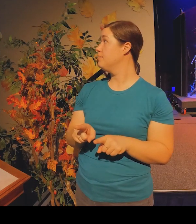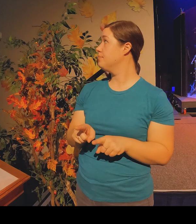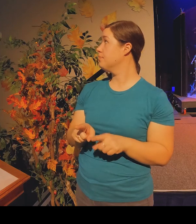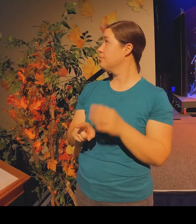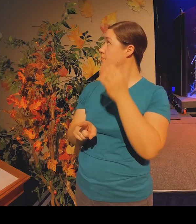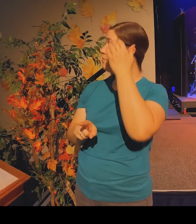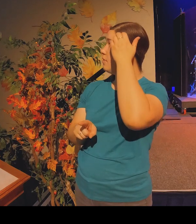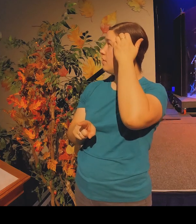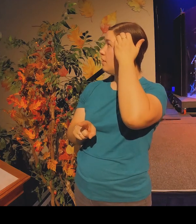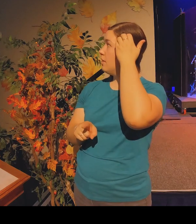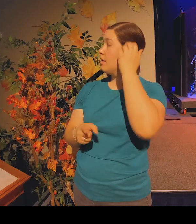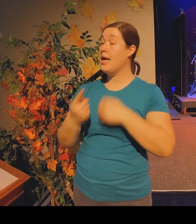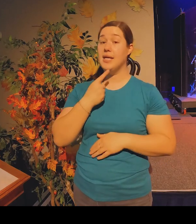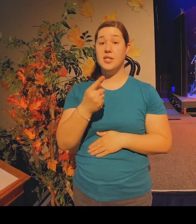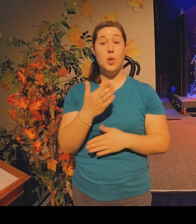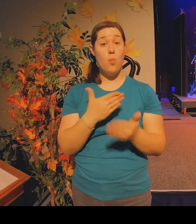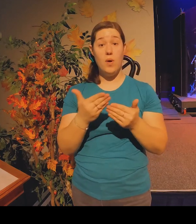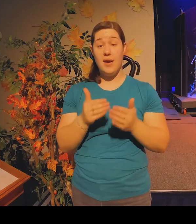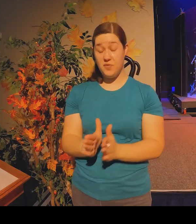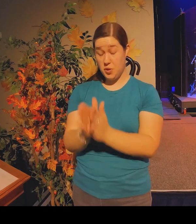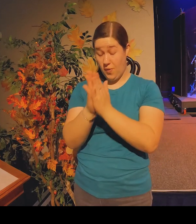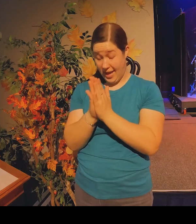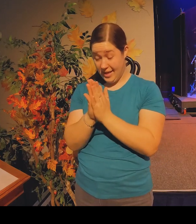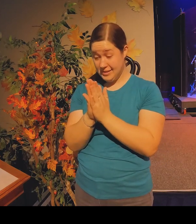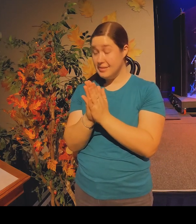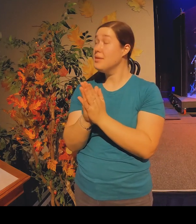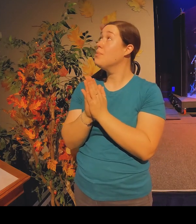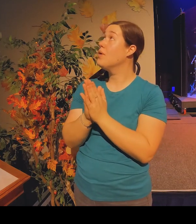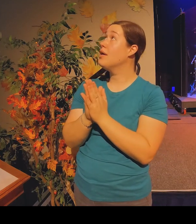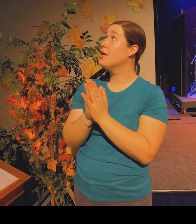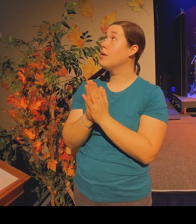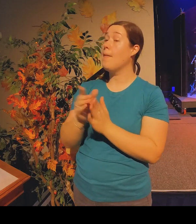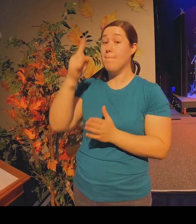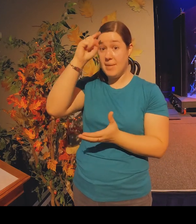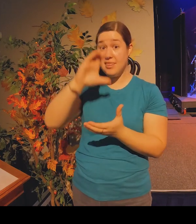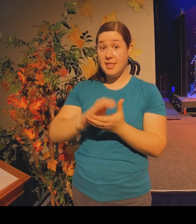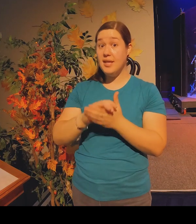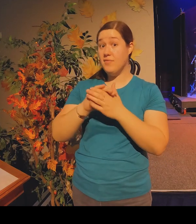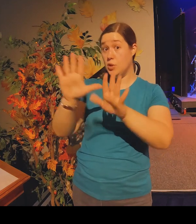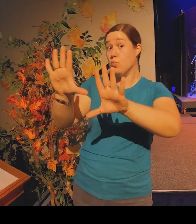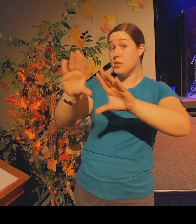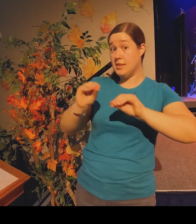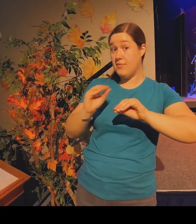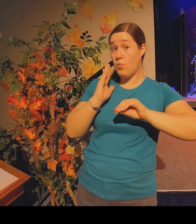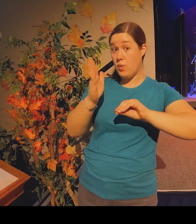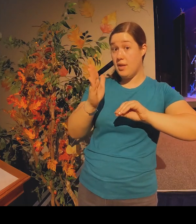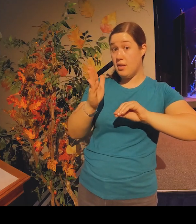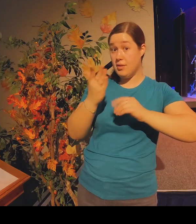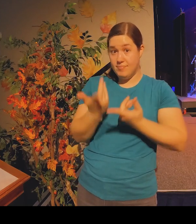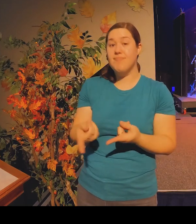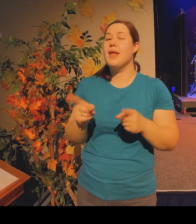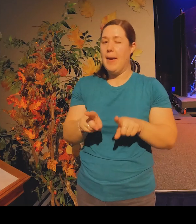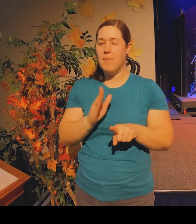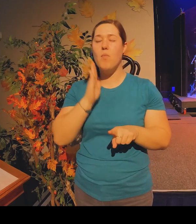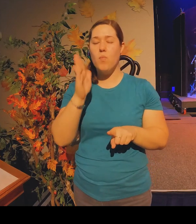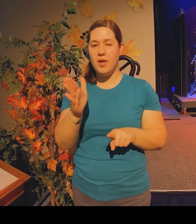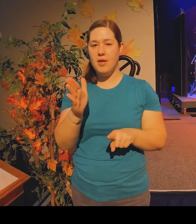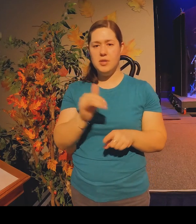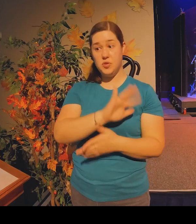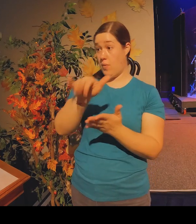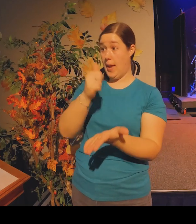you ask in prayer, believe that you have received it and it will be yours. Amen and amen, right? That's what it